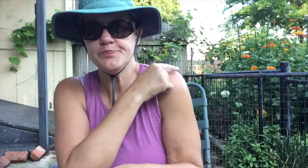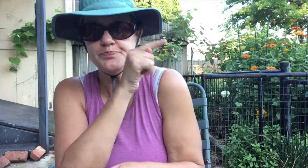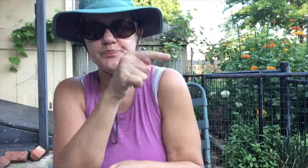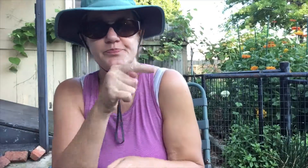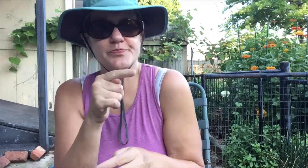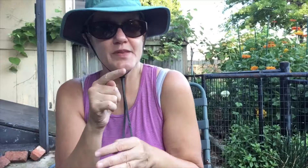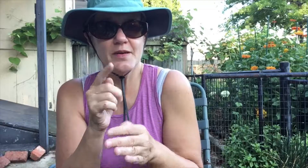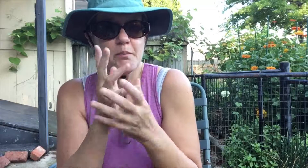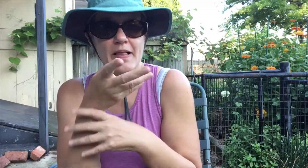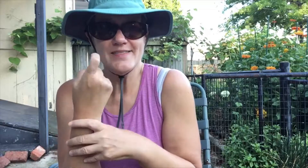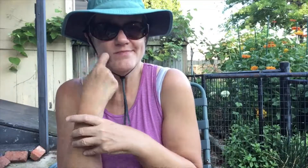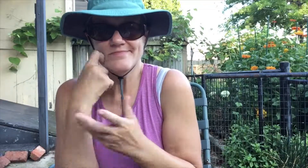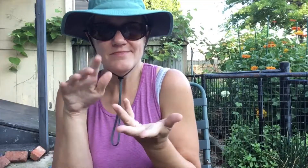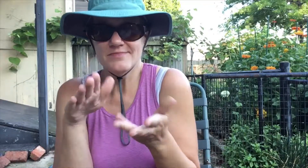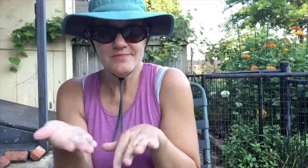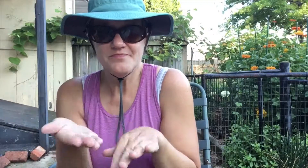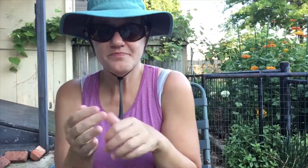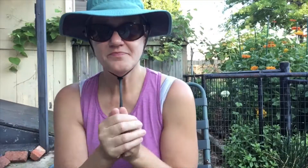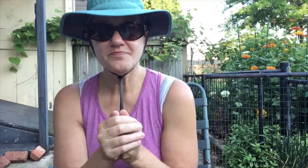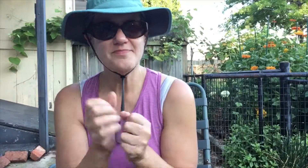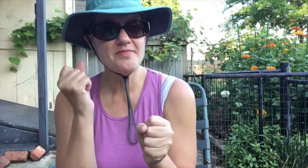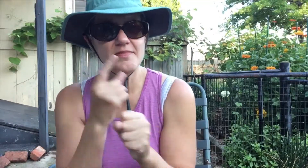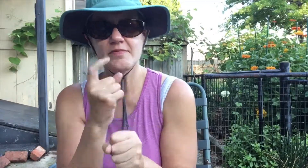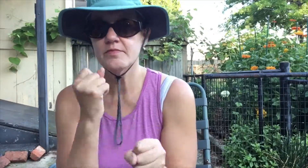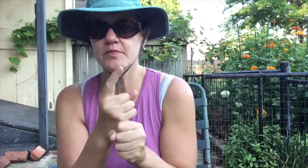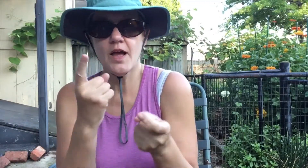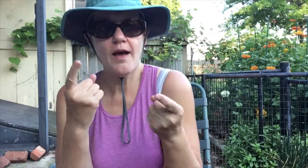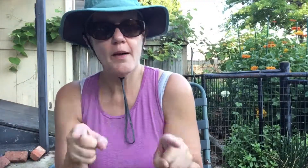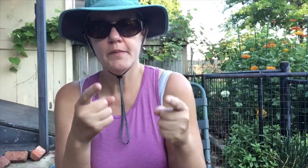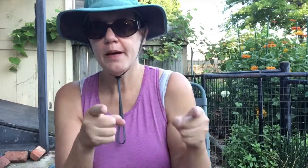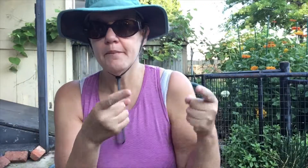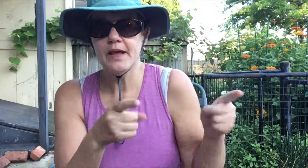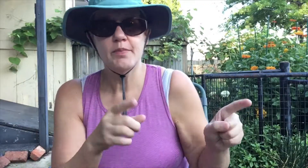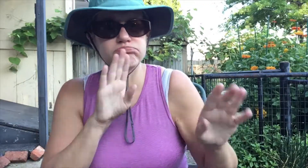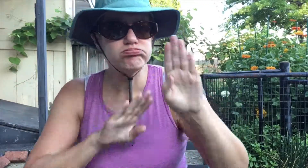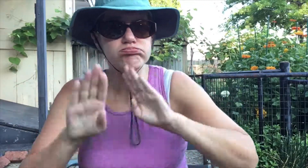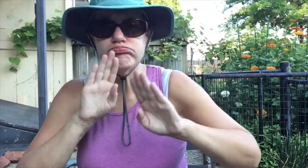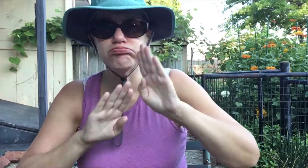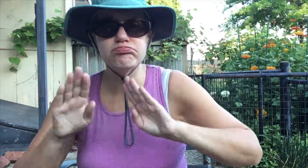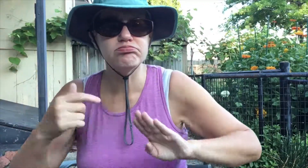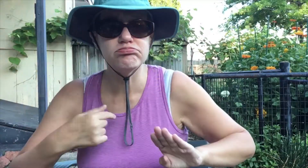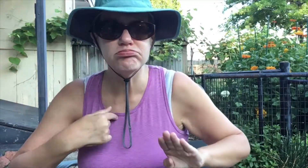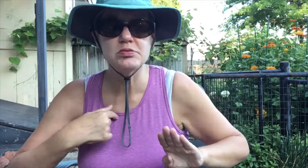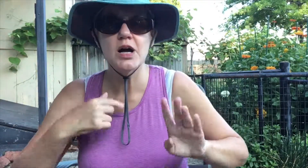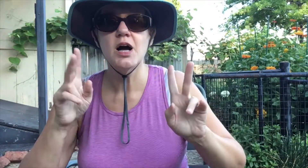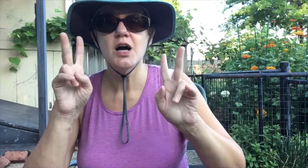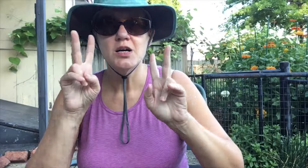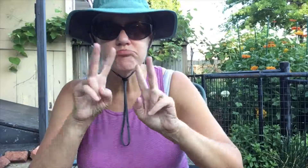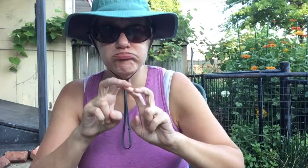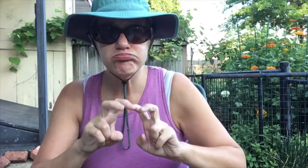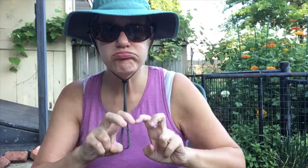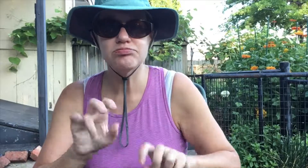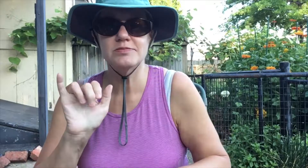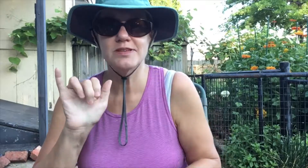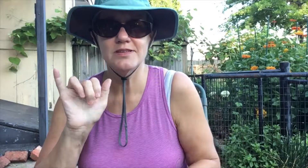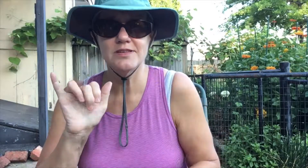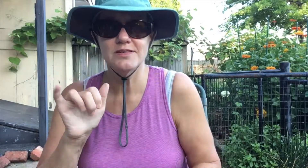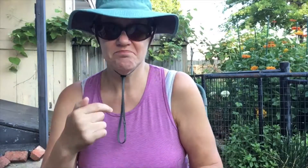I'll show you the neighbors, examples of the neighbors. This was happening to me every year and I was so frustrated, so I really